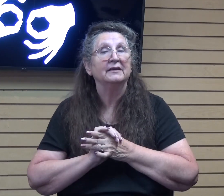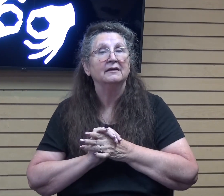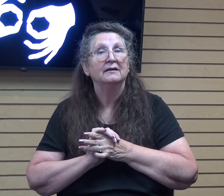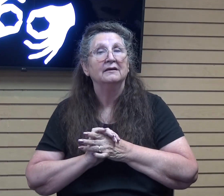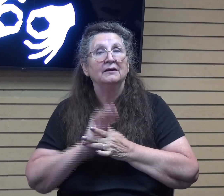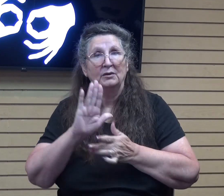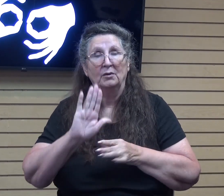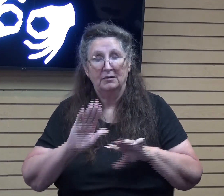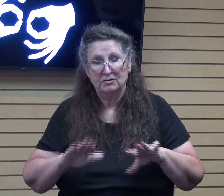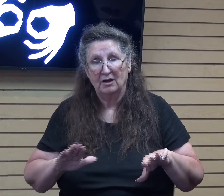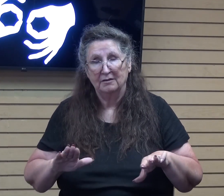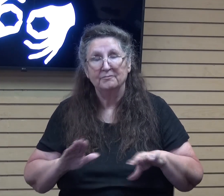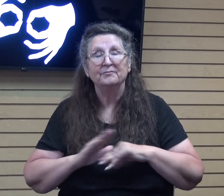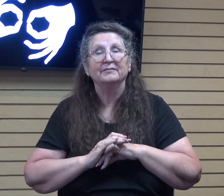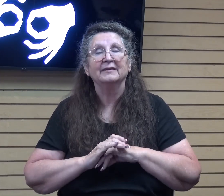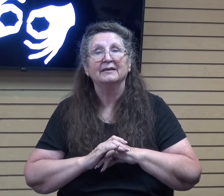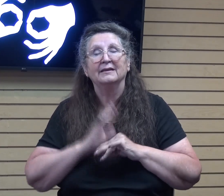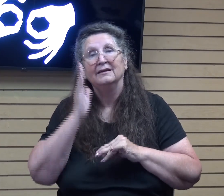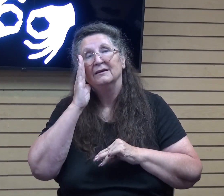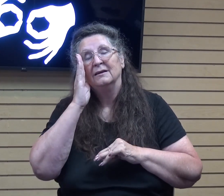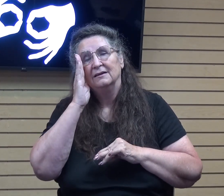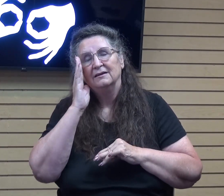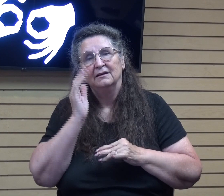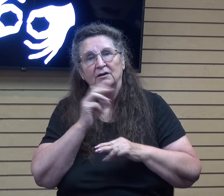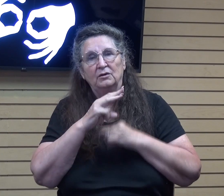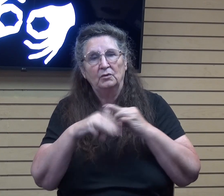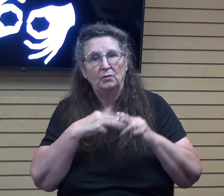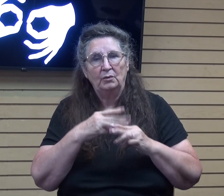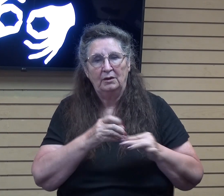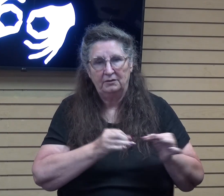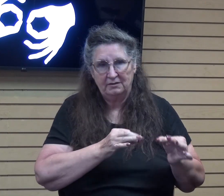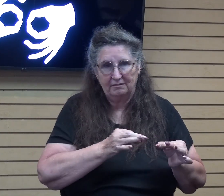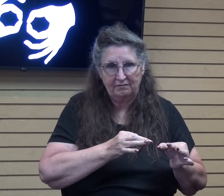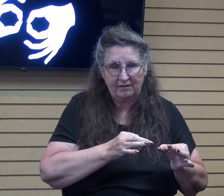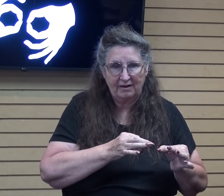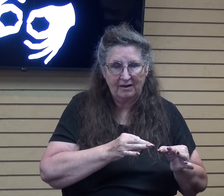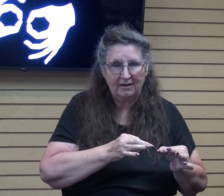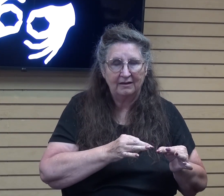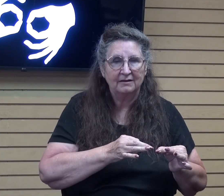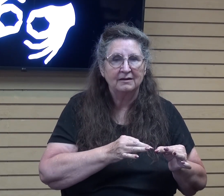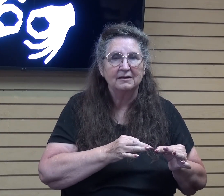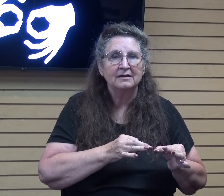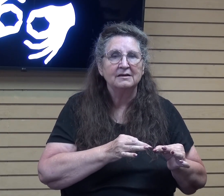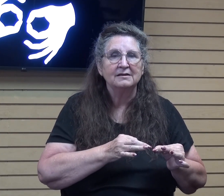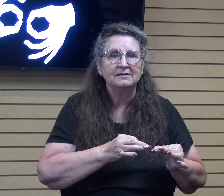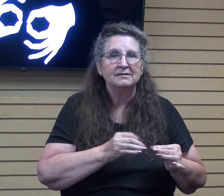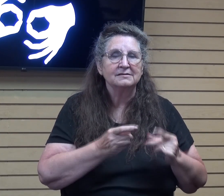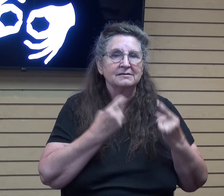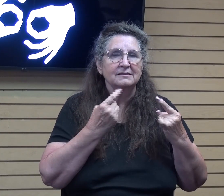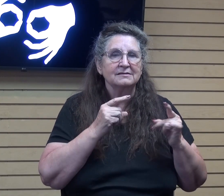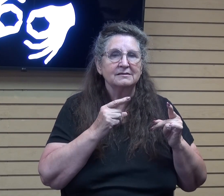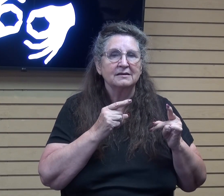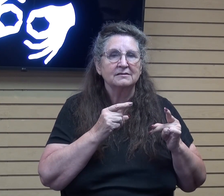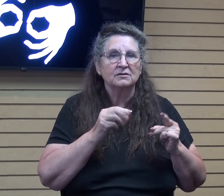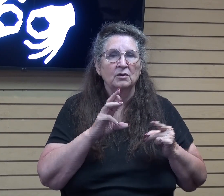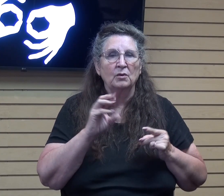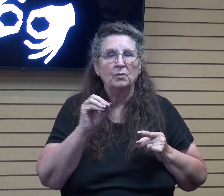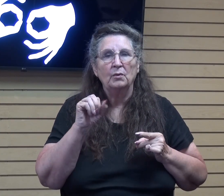child? Well, the world would define success in many different ways. Here's one. Rosemary Raphael